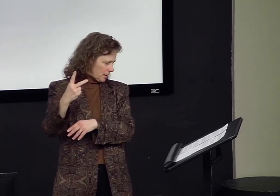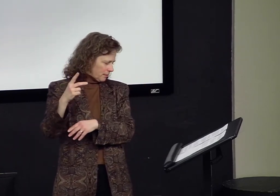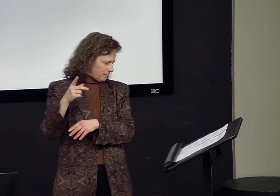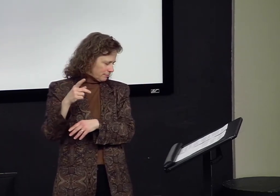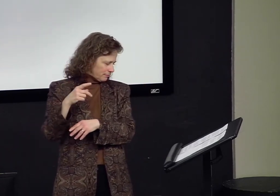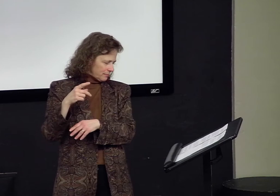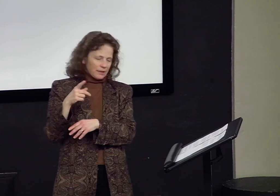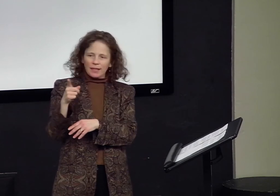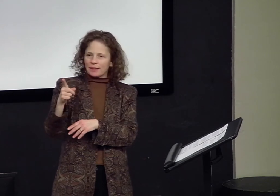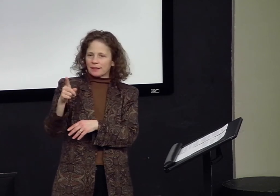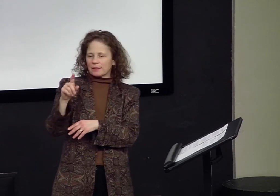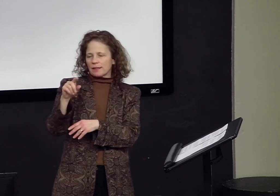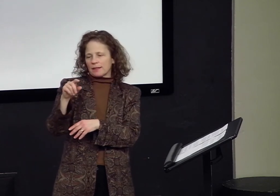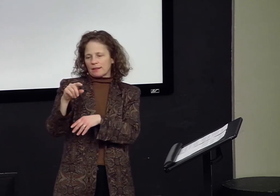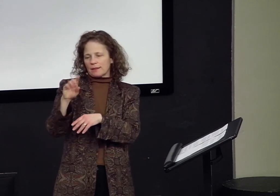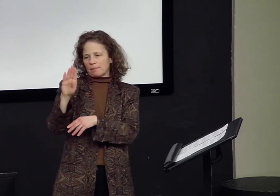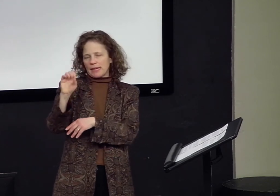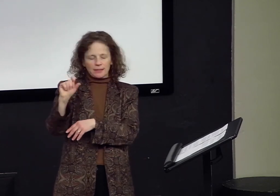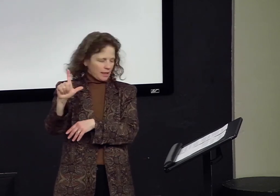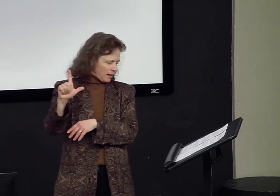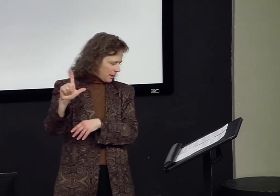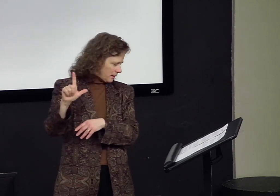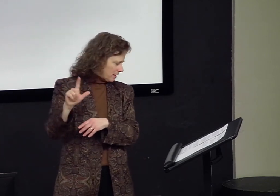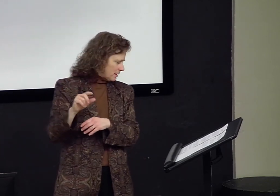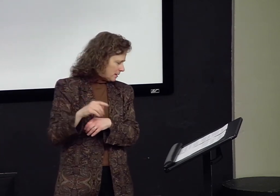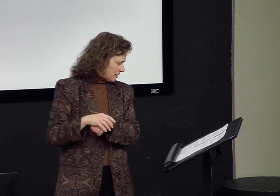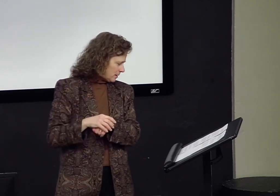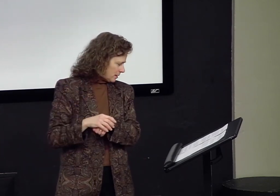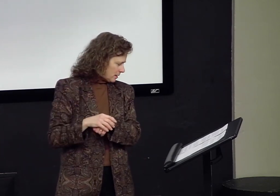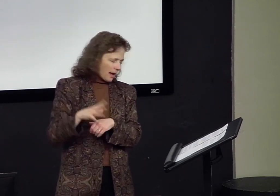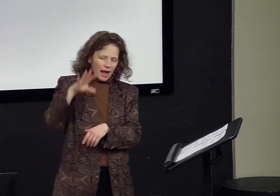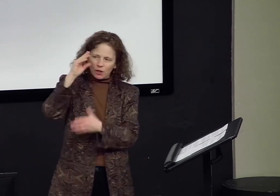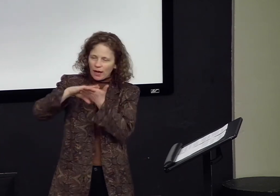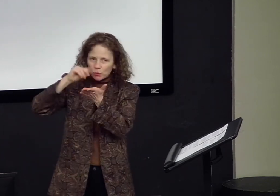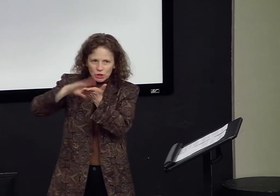L2 British Sign Language acquisition.